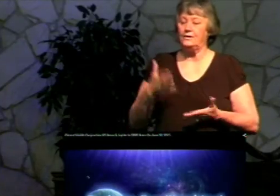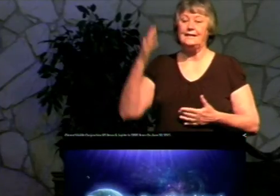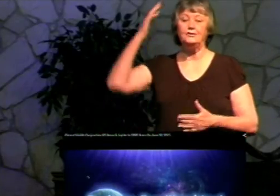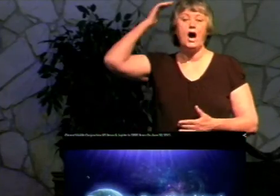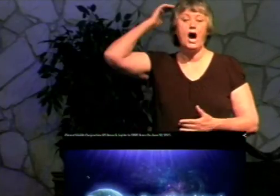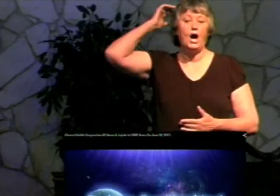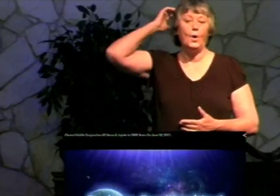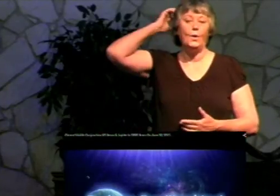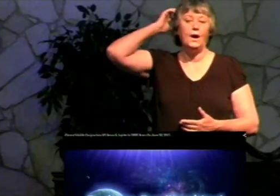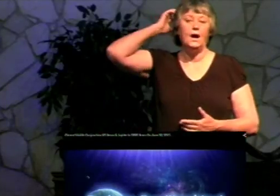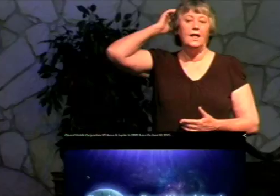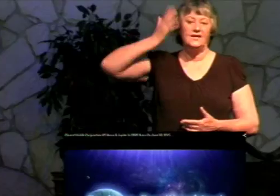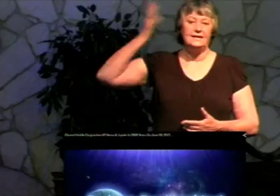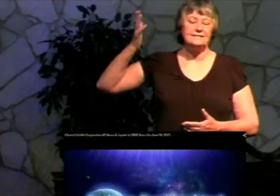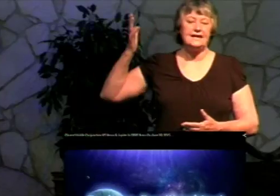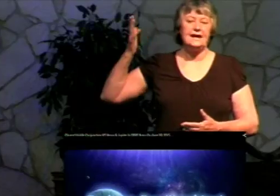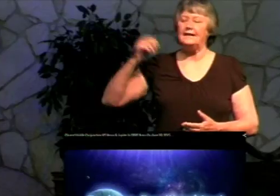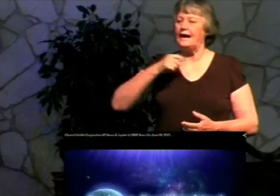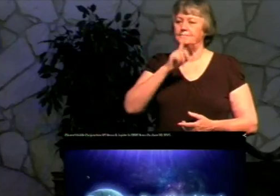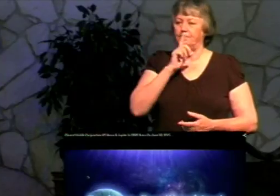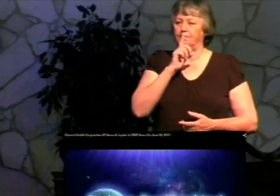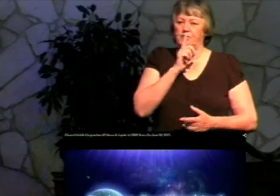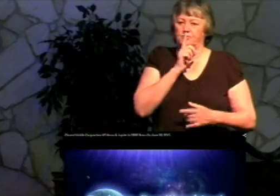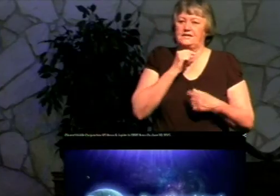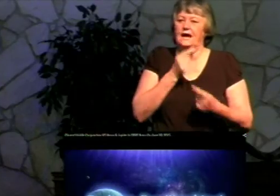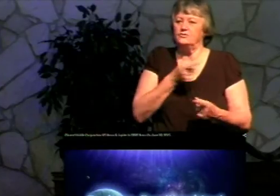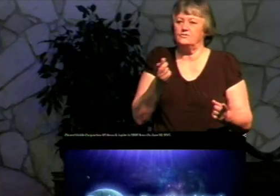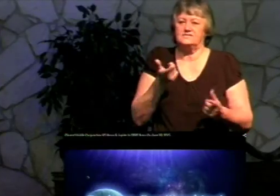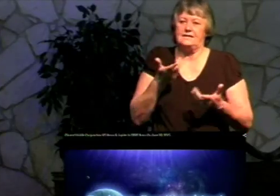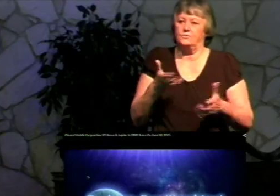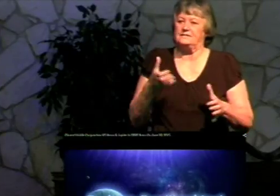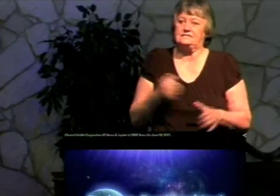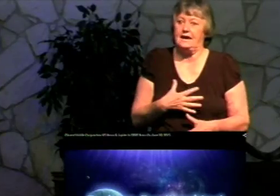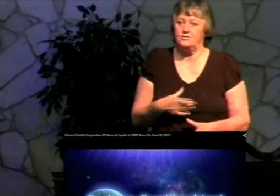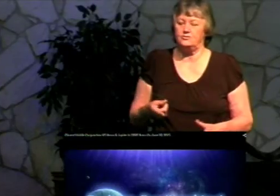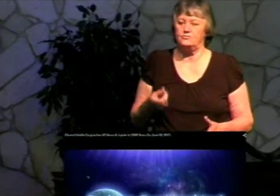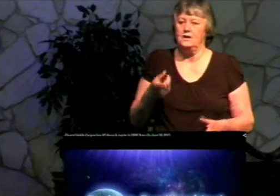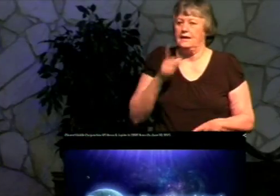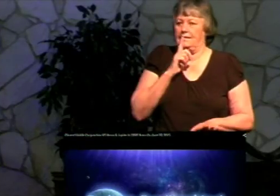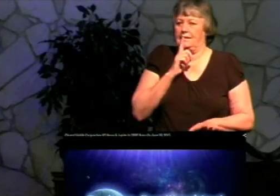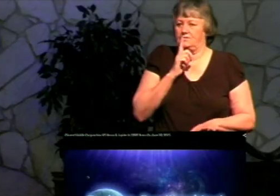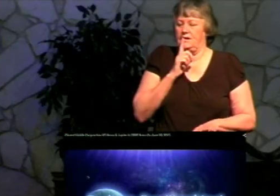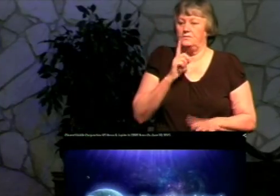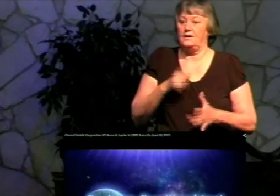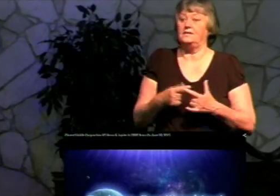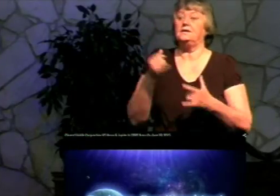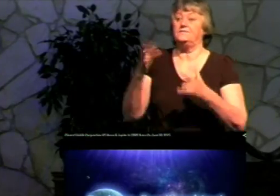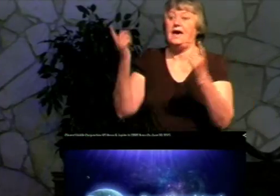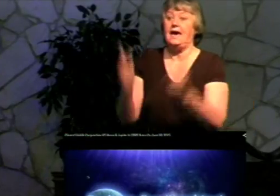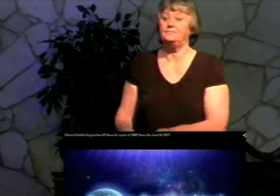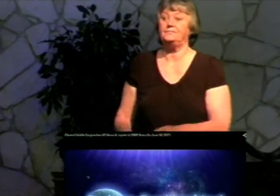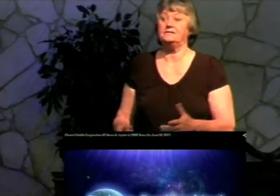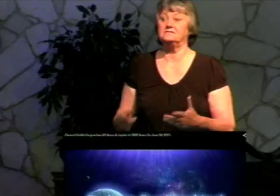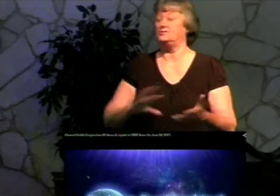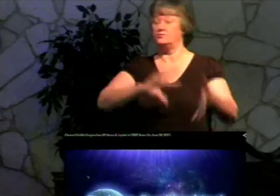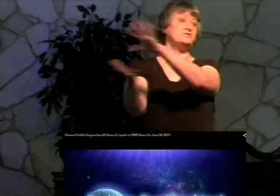and know things, and I don't tell you because I don't want to scare you, and I don't tell you, and then if it happens and you're just